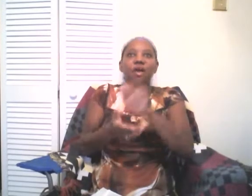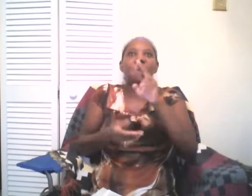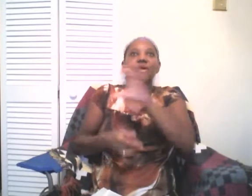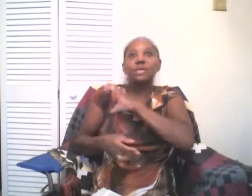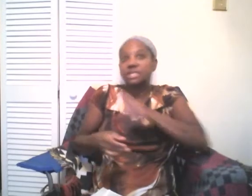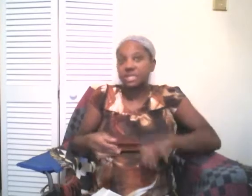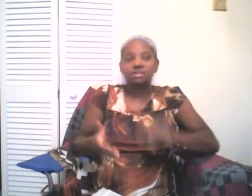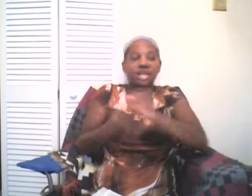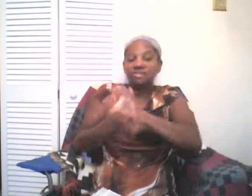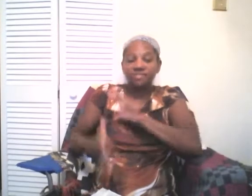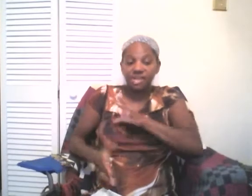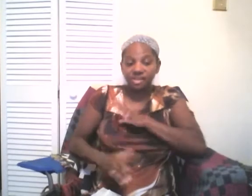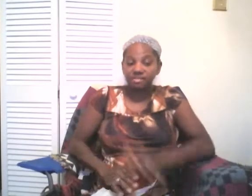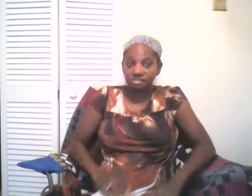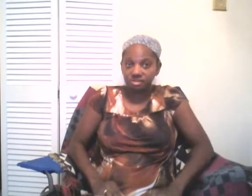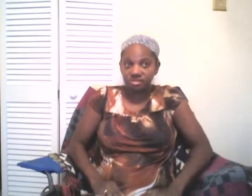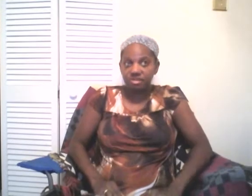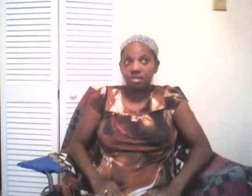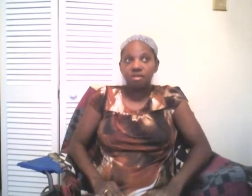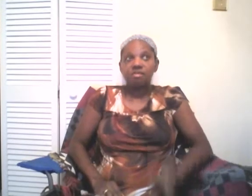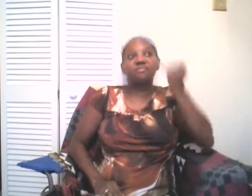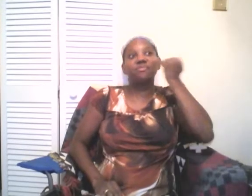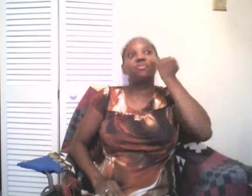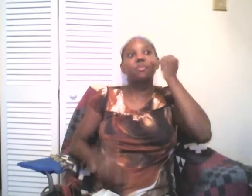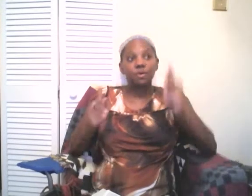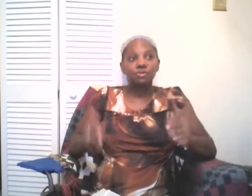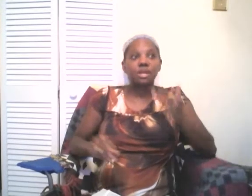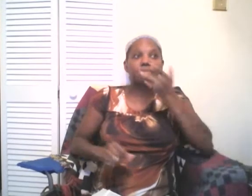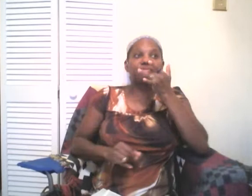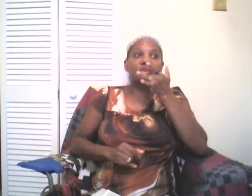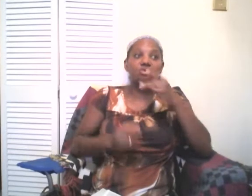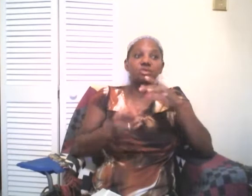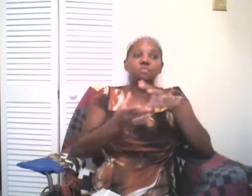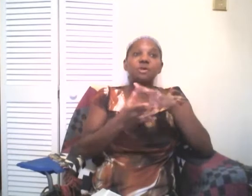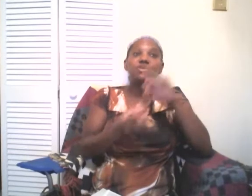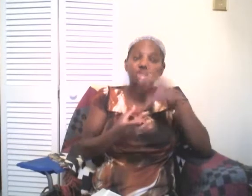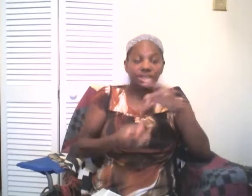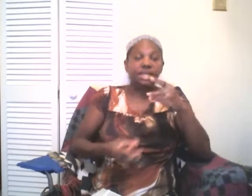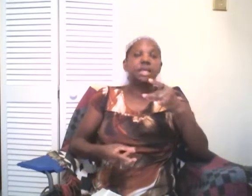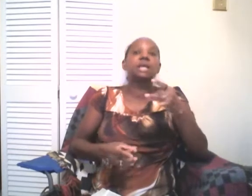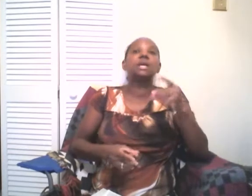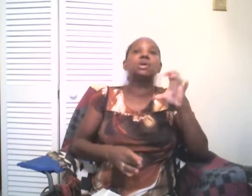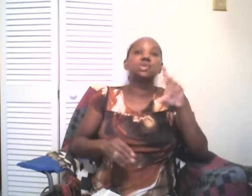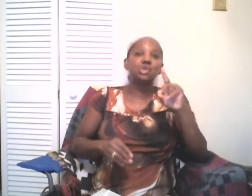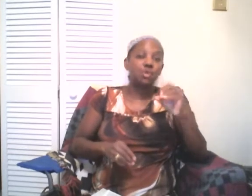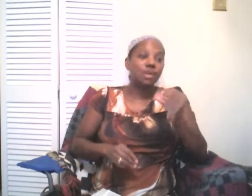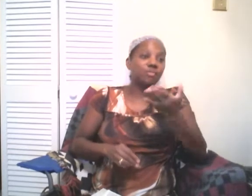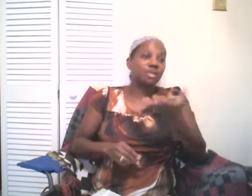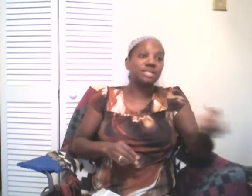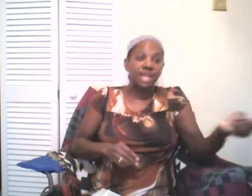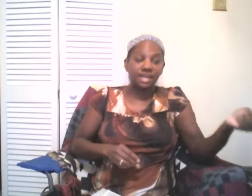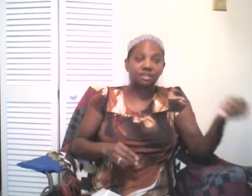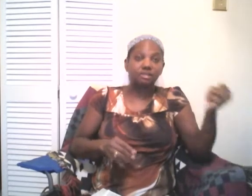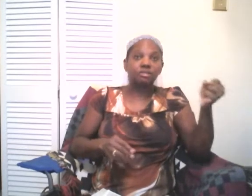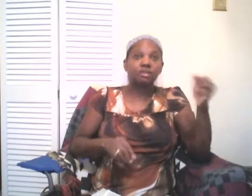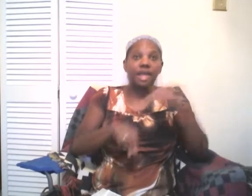are Christians, that's fine. But if you're a person that prefers spiritually doing these things